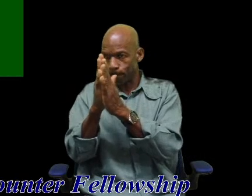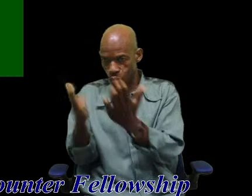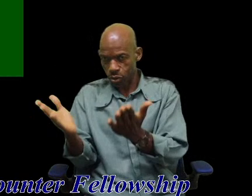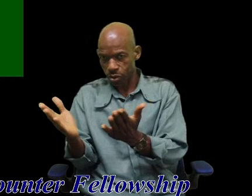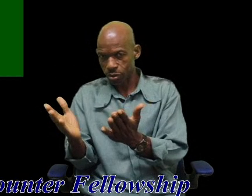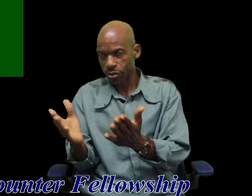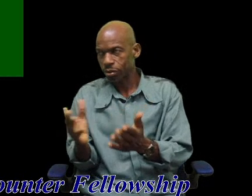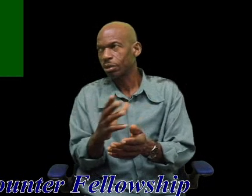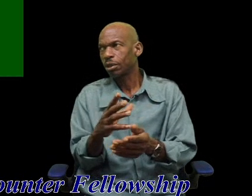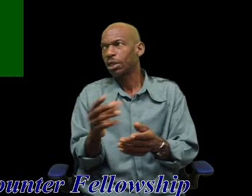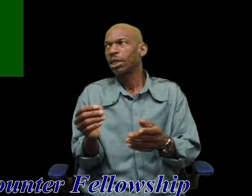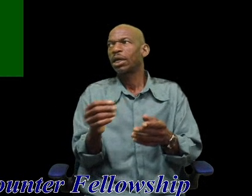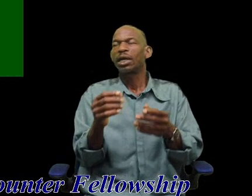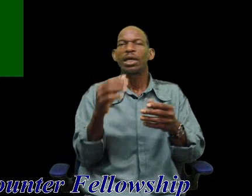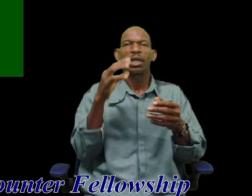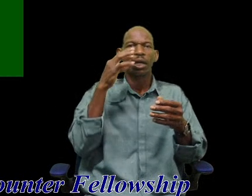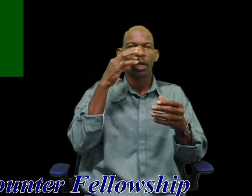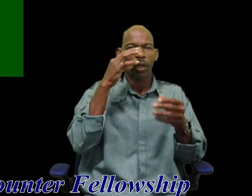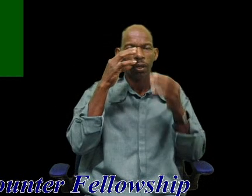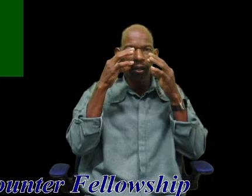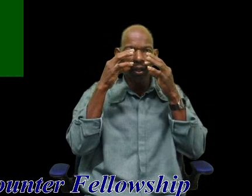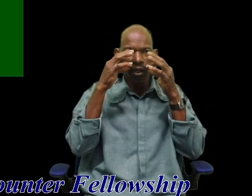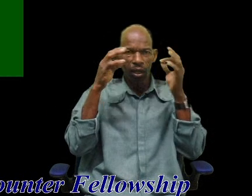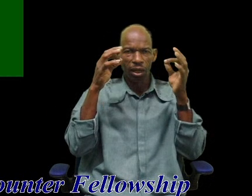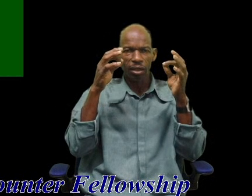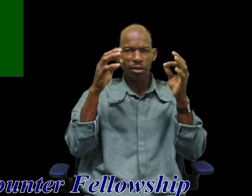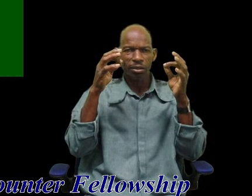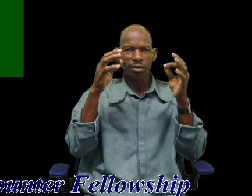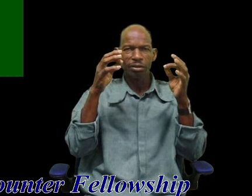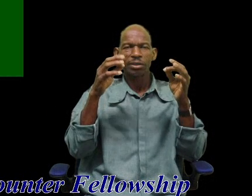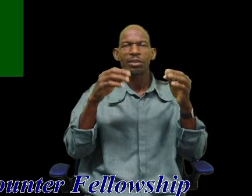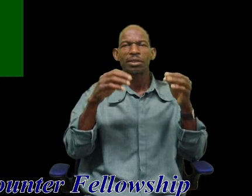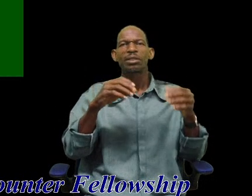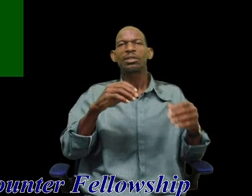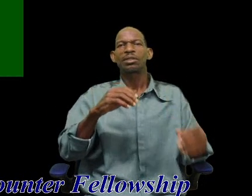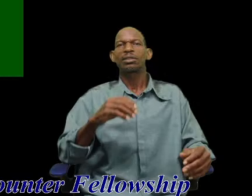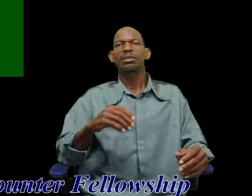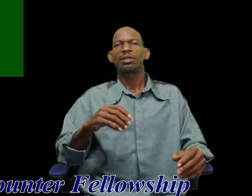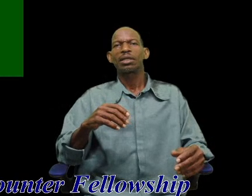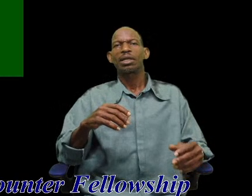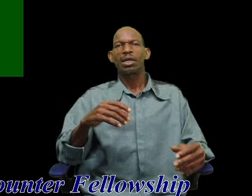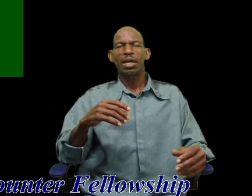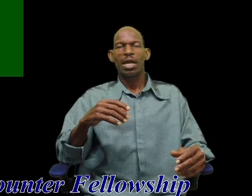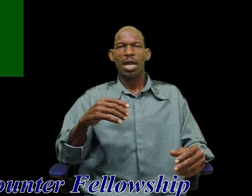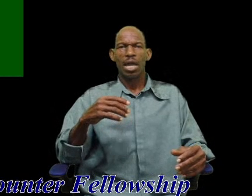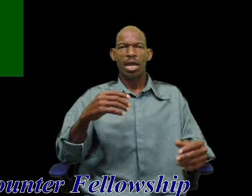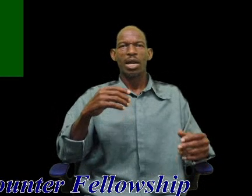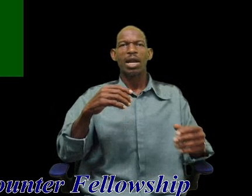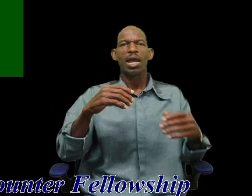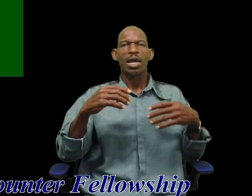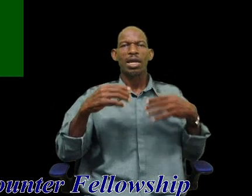What the cat will have or own? The cat will own a tail.